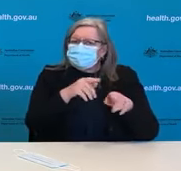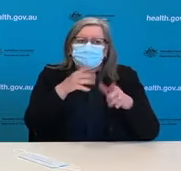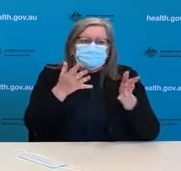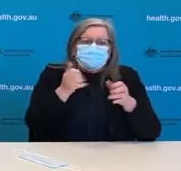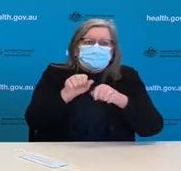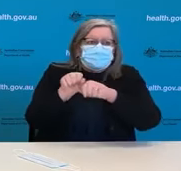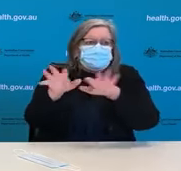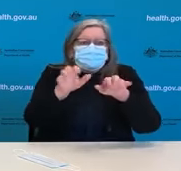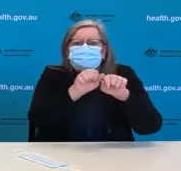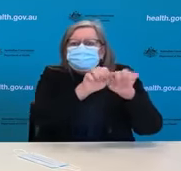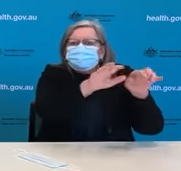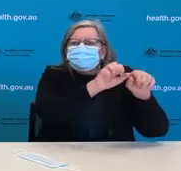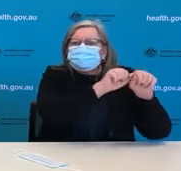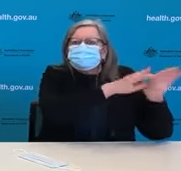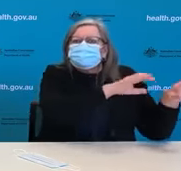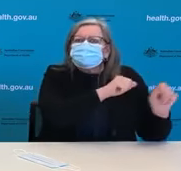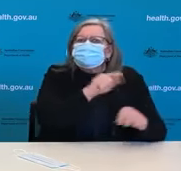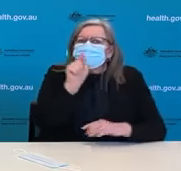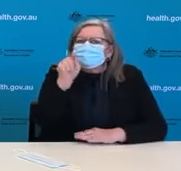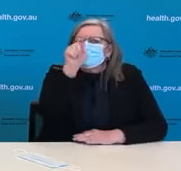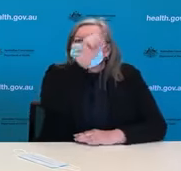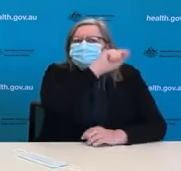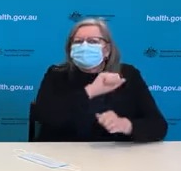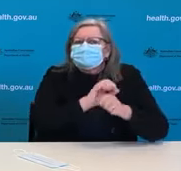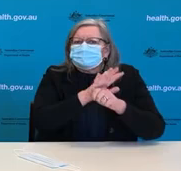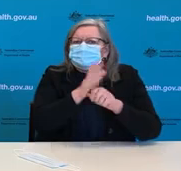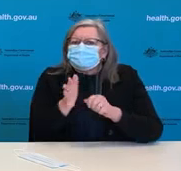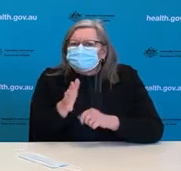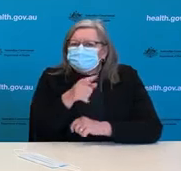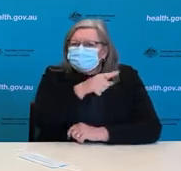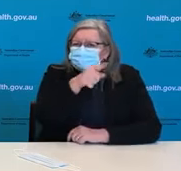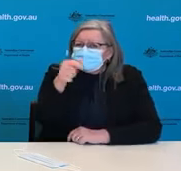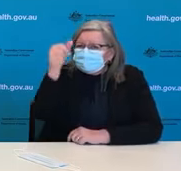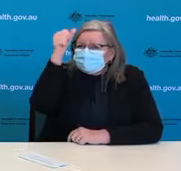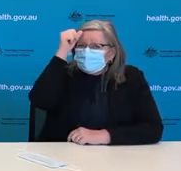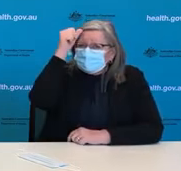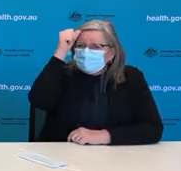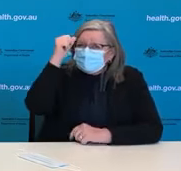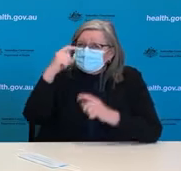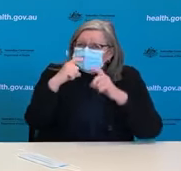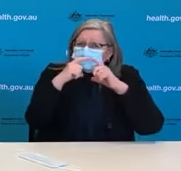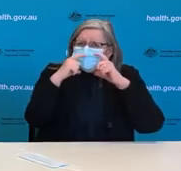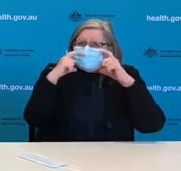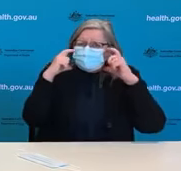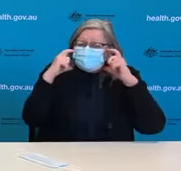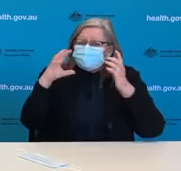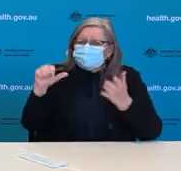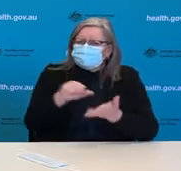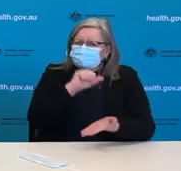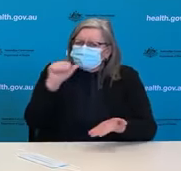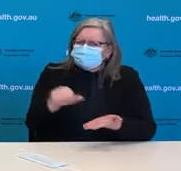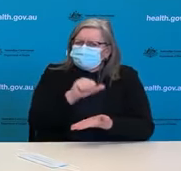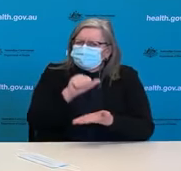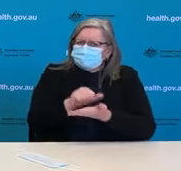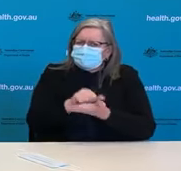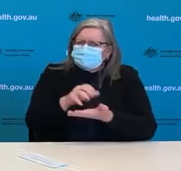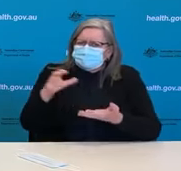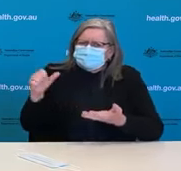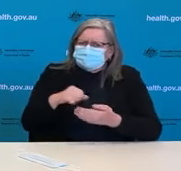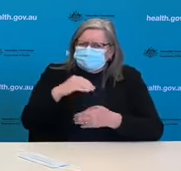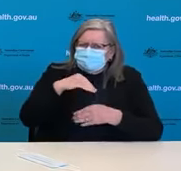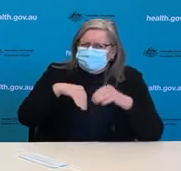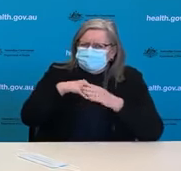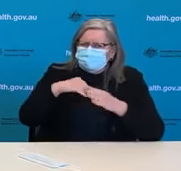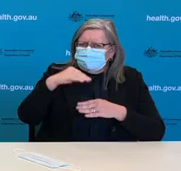COVID-19. If you're going to wear a mask, it's really important that you do so properly, which means that it covers your mouth and